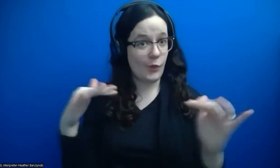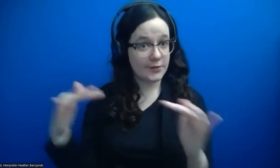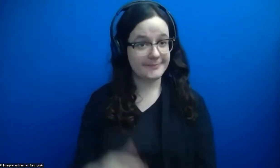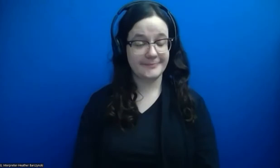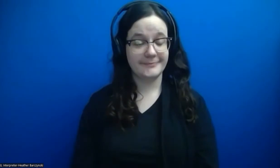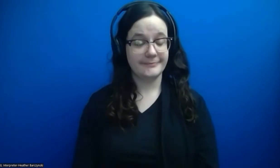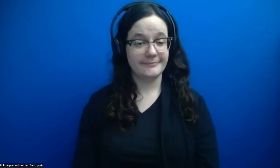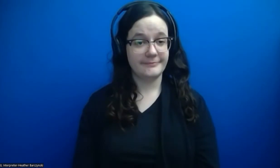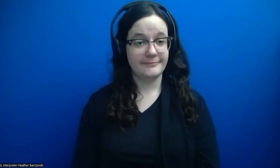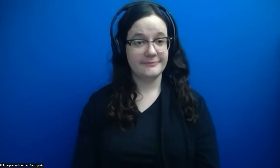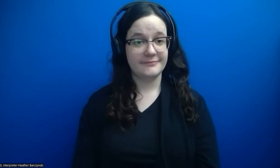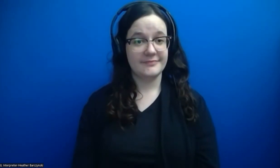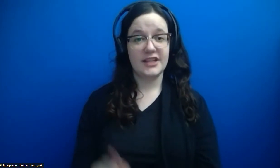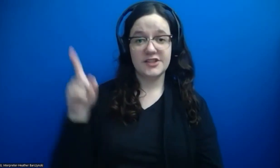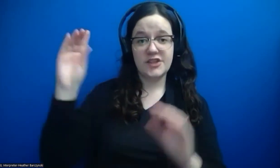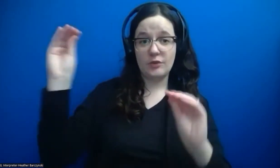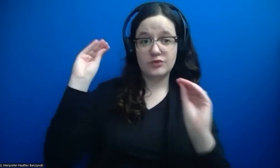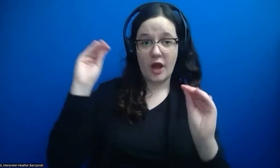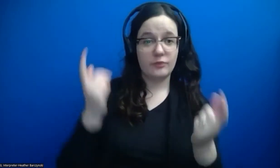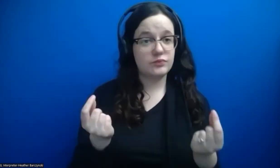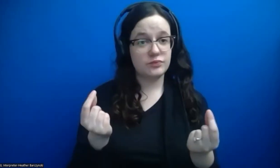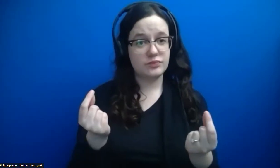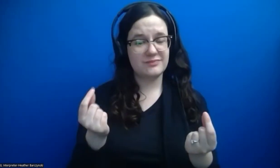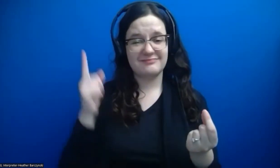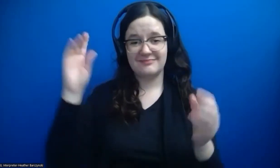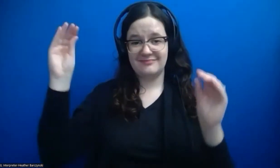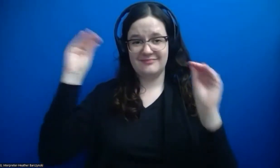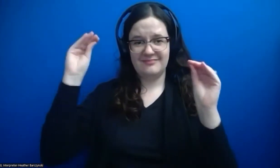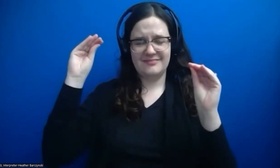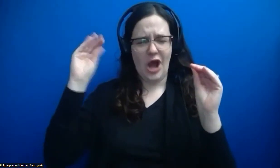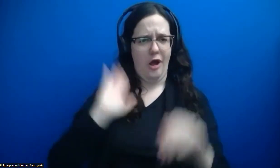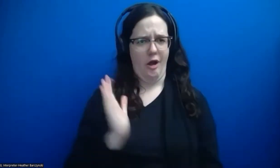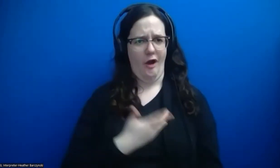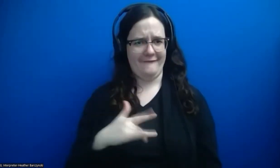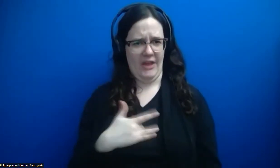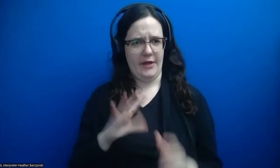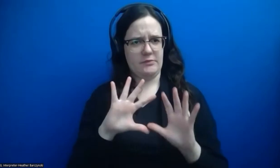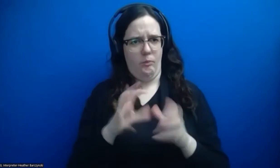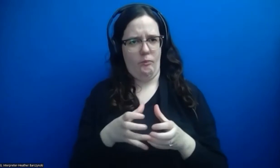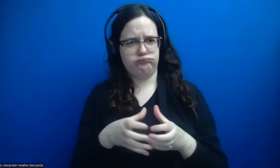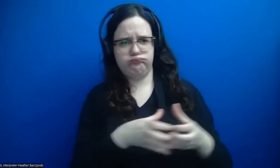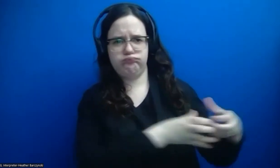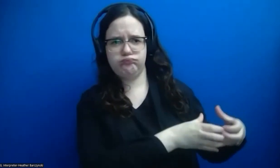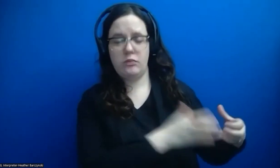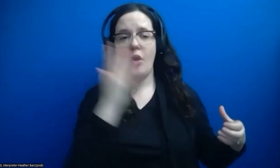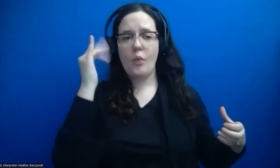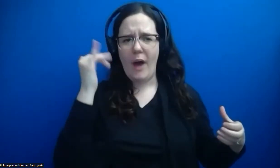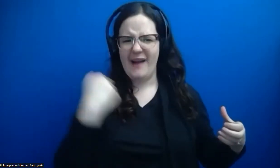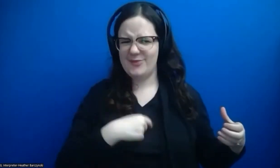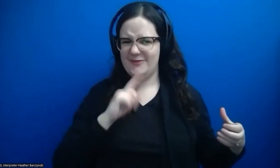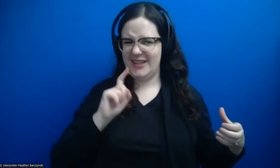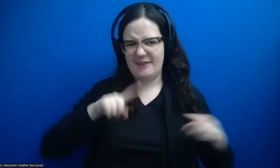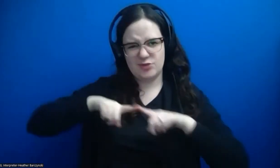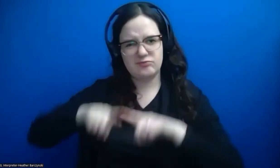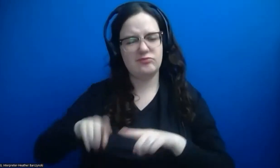So what you're taught to do is we're taught to more or less compartmentalize our feelings, because we have to rely and back up on our training to be able to drive on